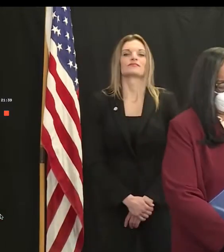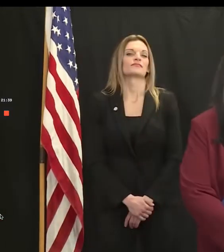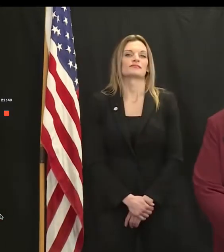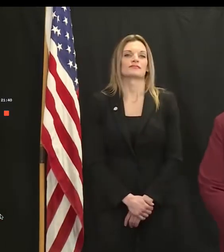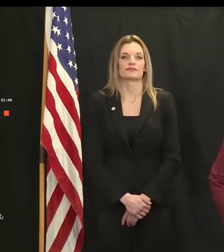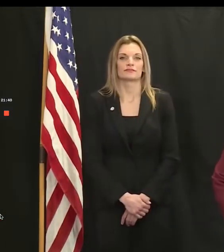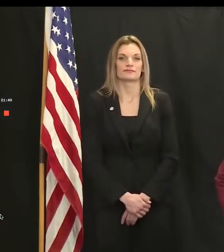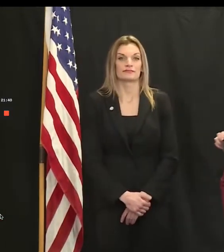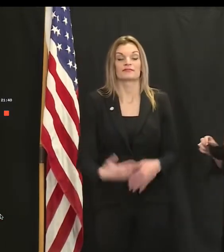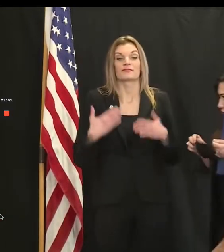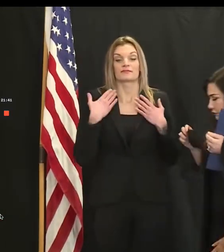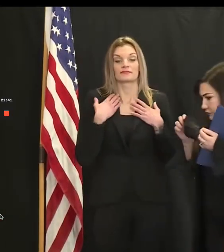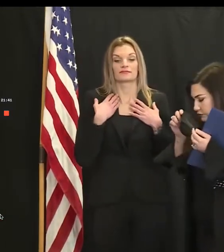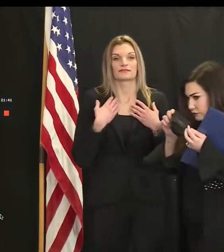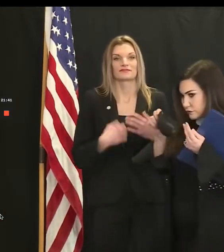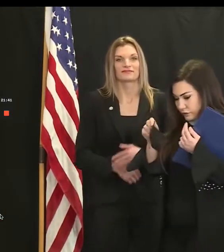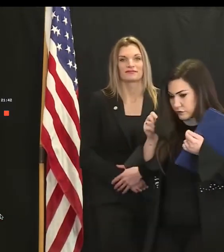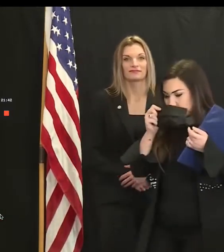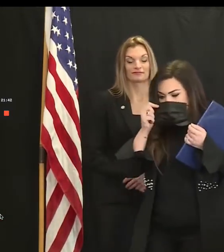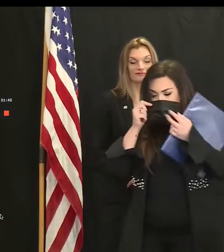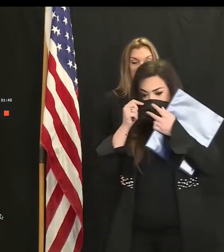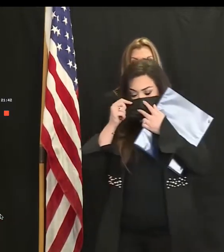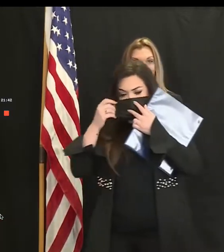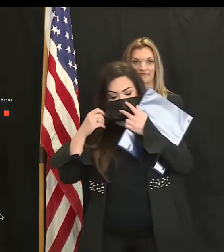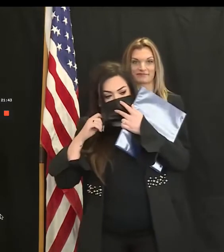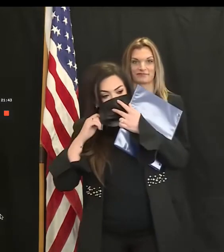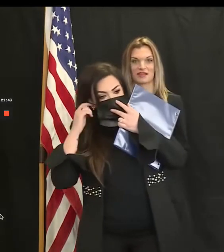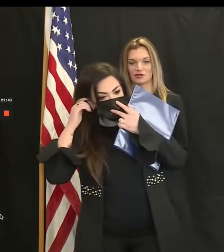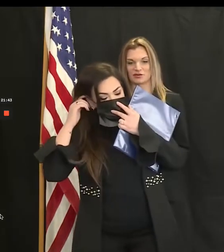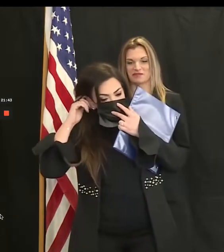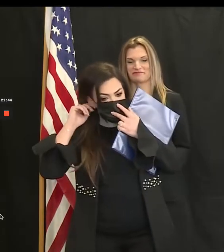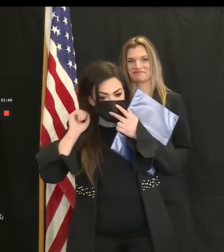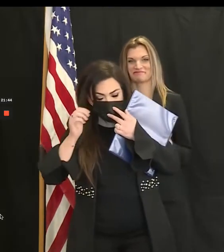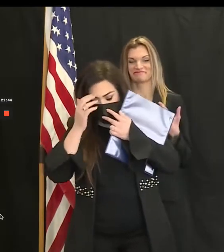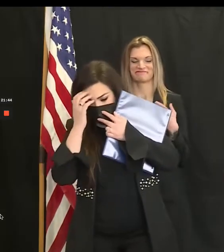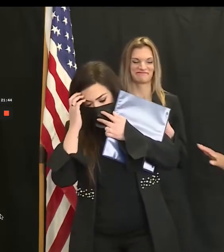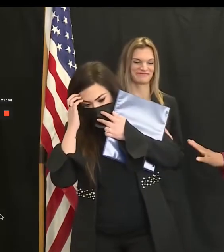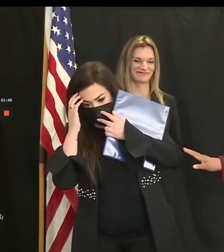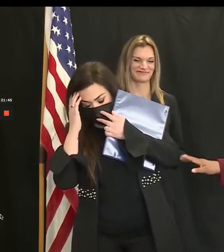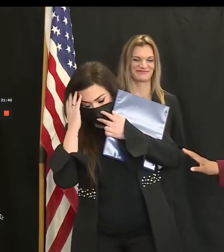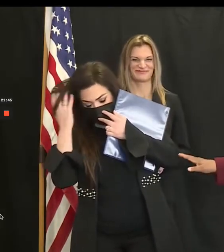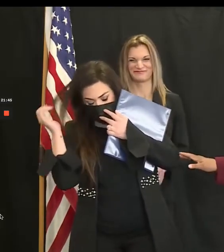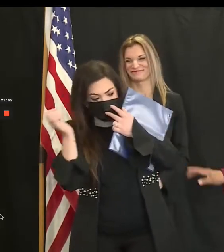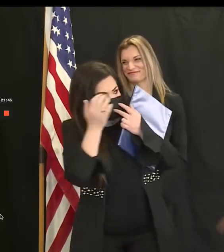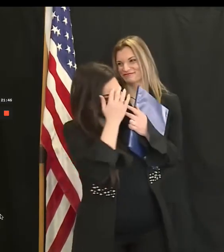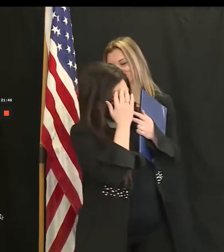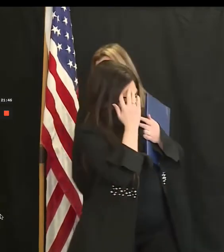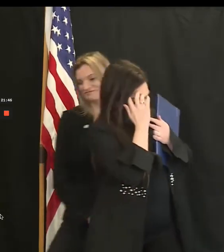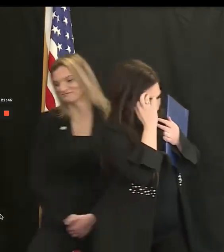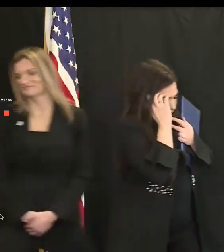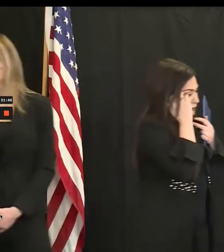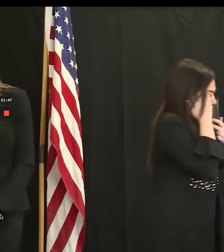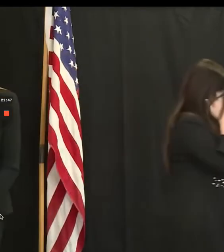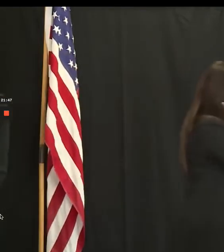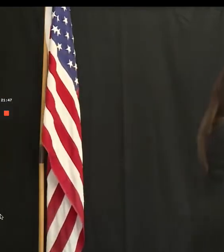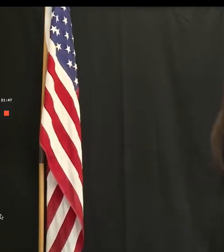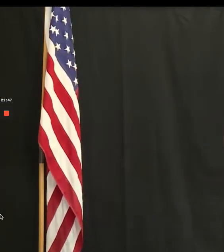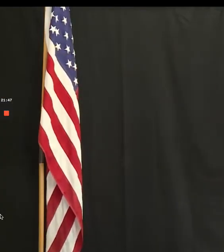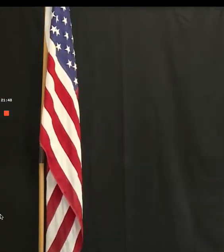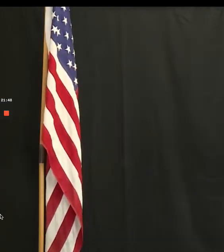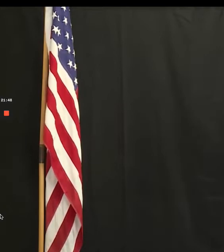Thank you for taking my question. Some of the arguments raised by the allies